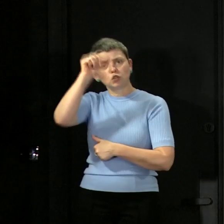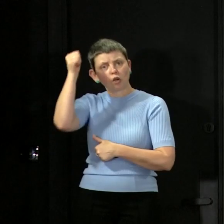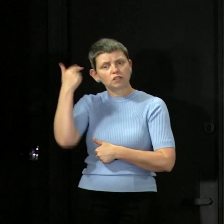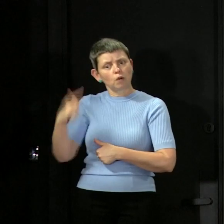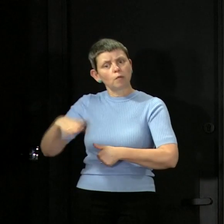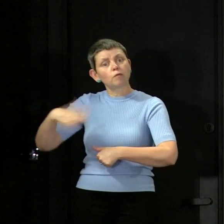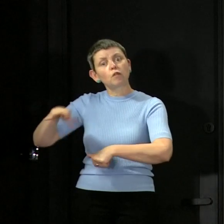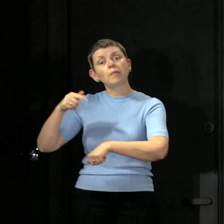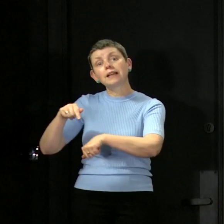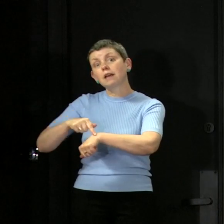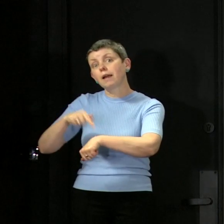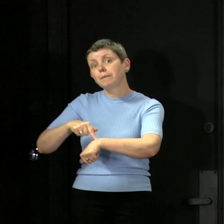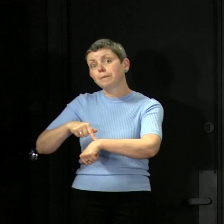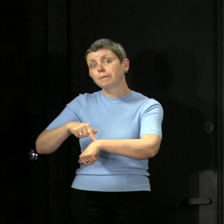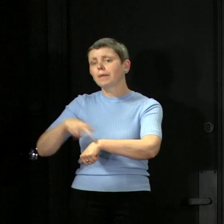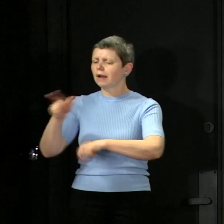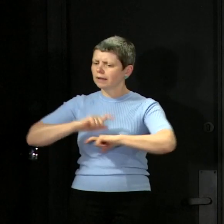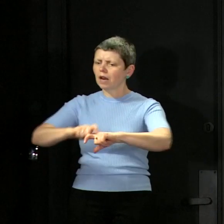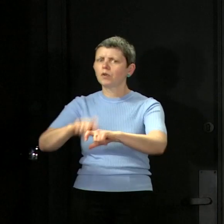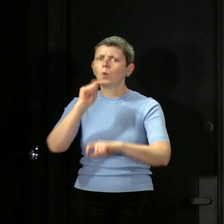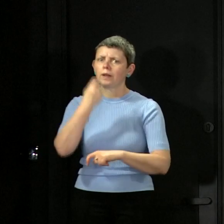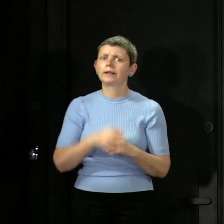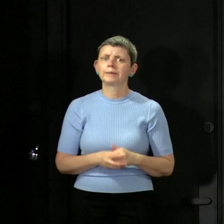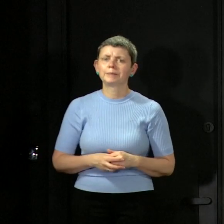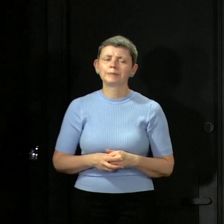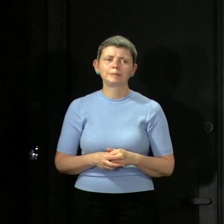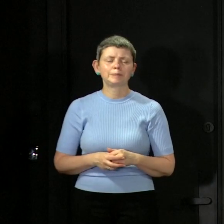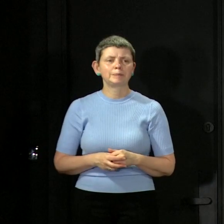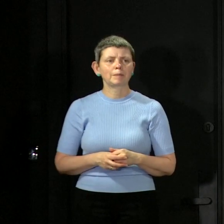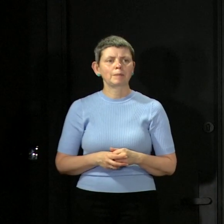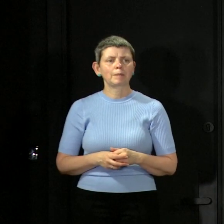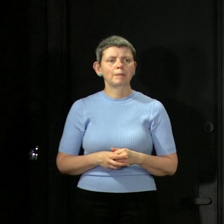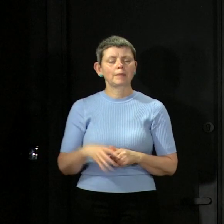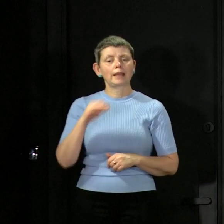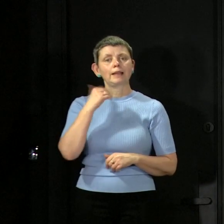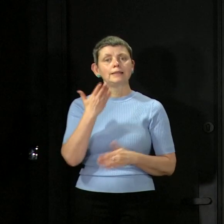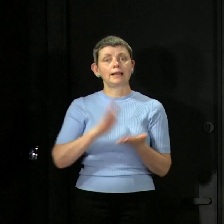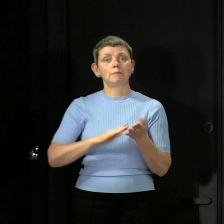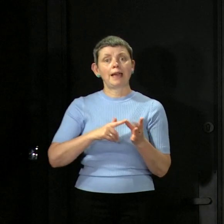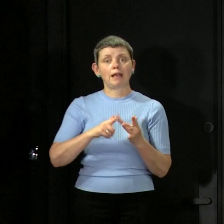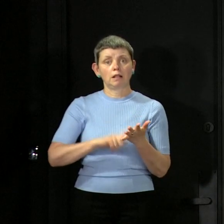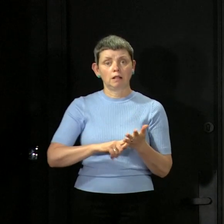to do every step of the way. Kate Foster from the Daily Mail.